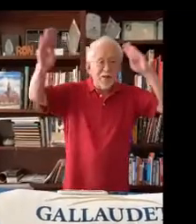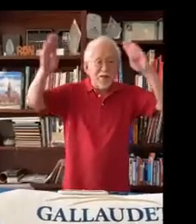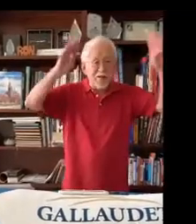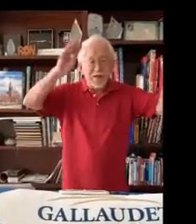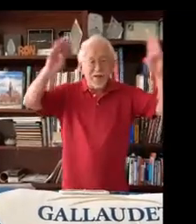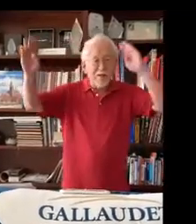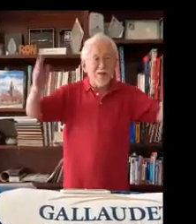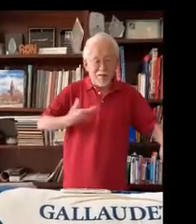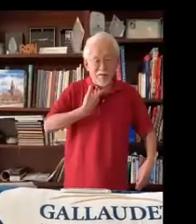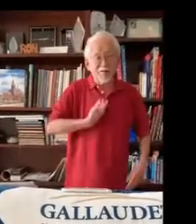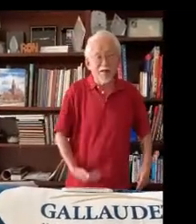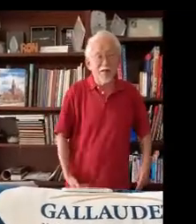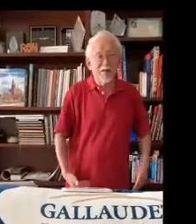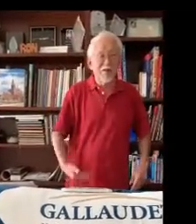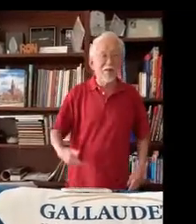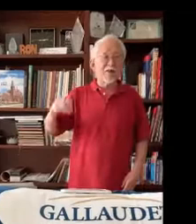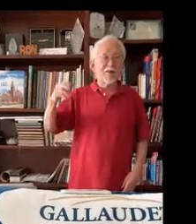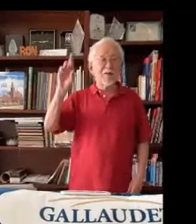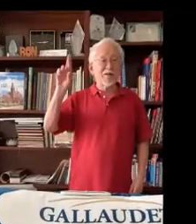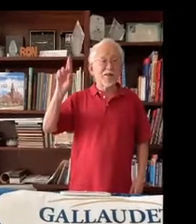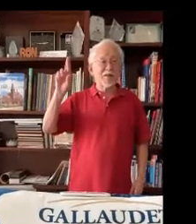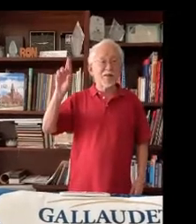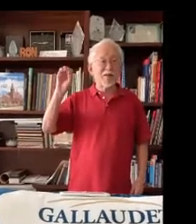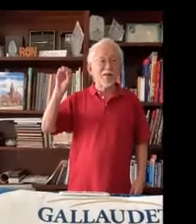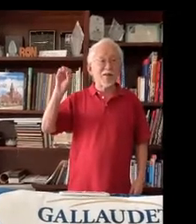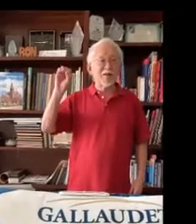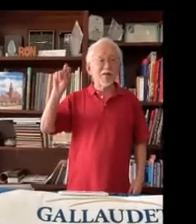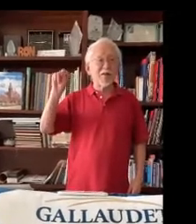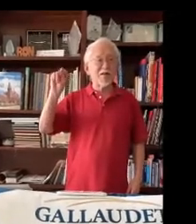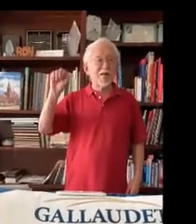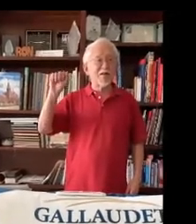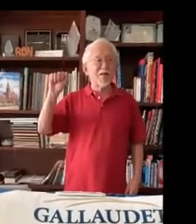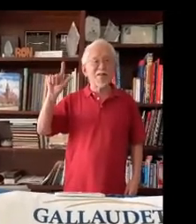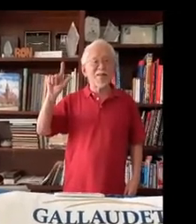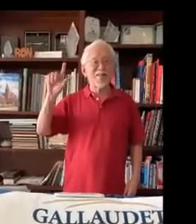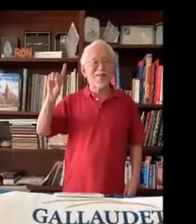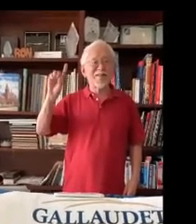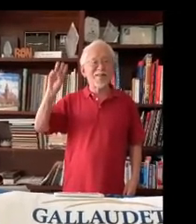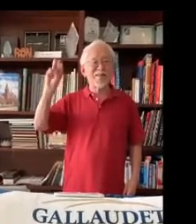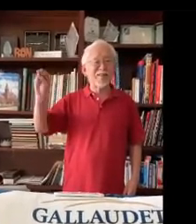Hello, hello, hello, hello, hello. I am Ronald